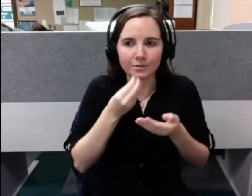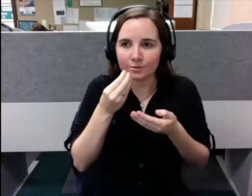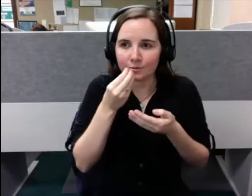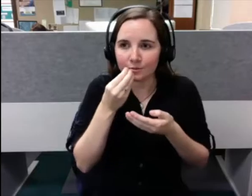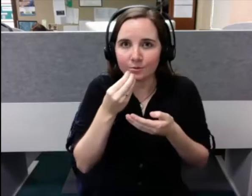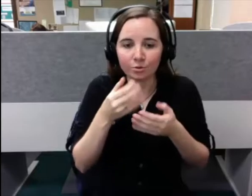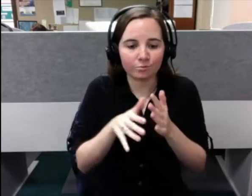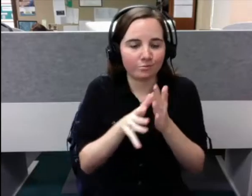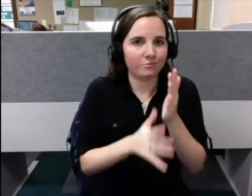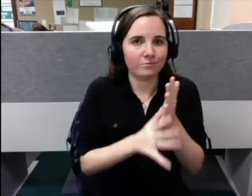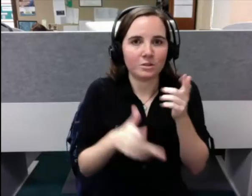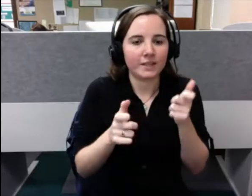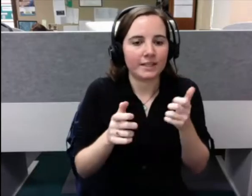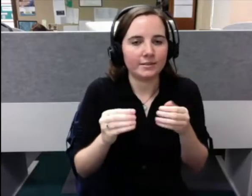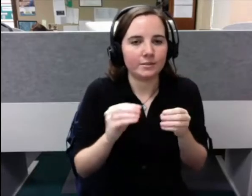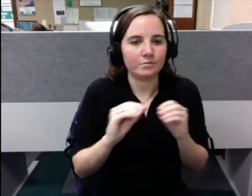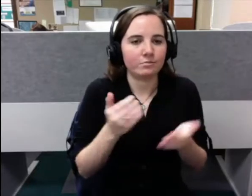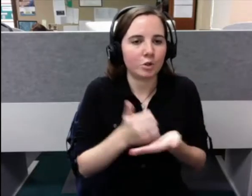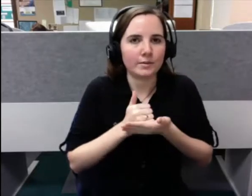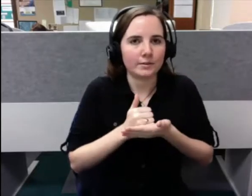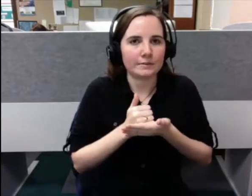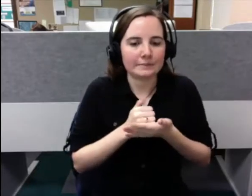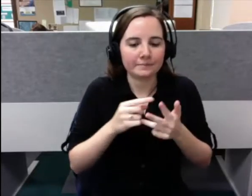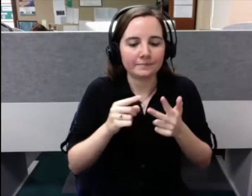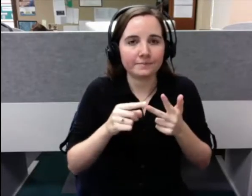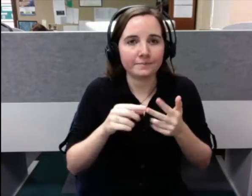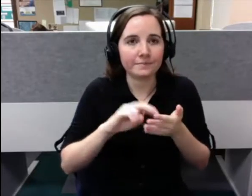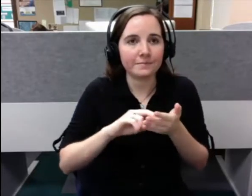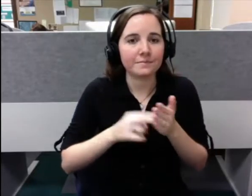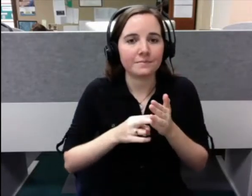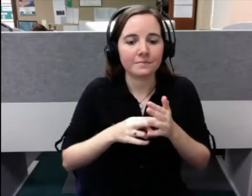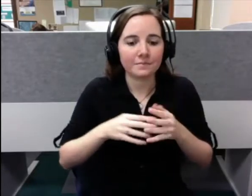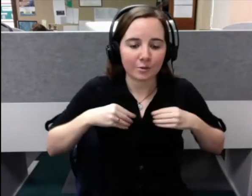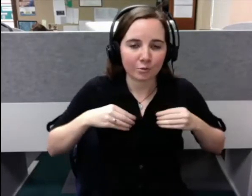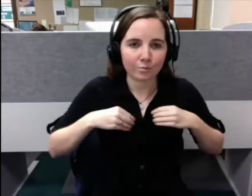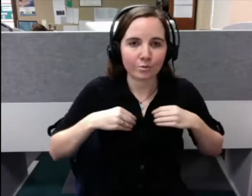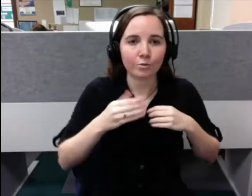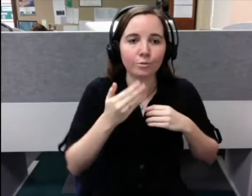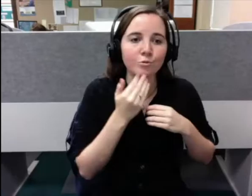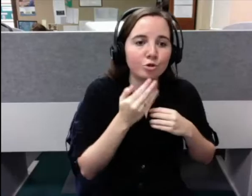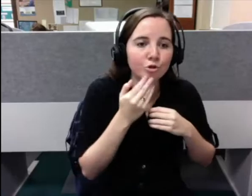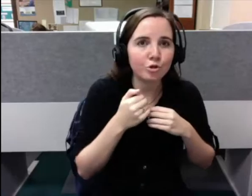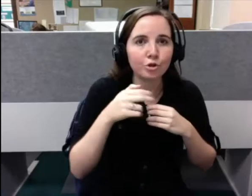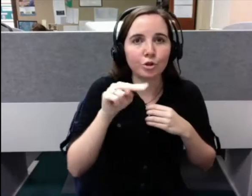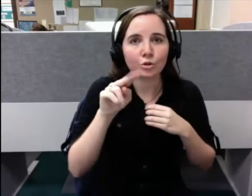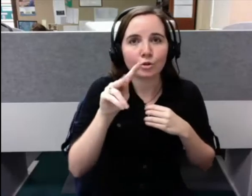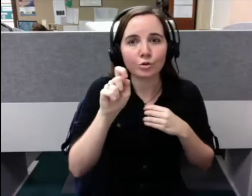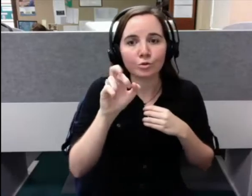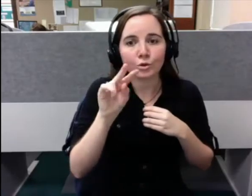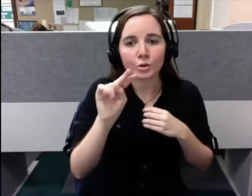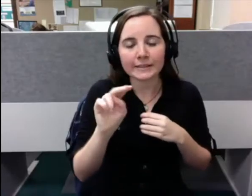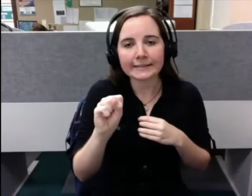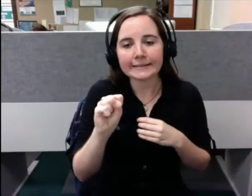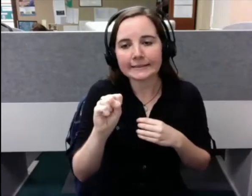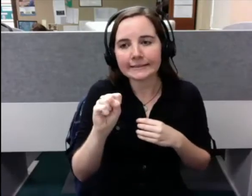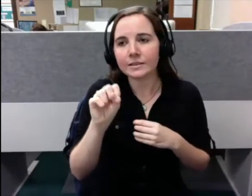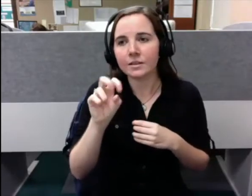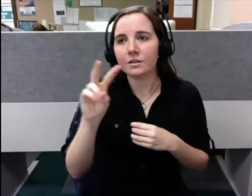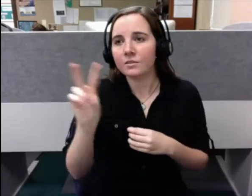to you. Absorption will involve the movement of nutrients, sugars, proteins and fats, vitamins and